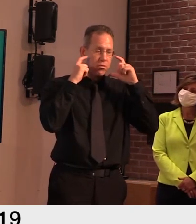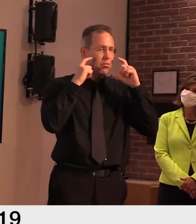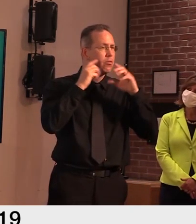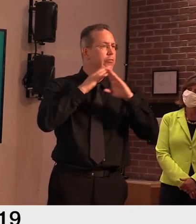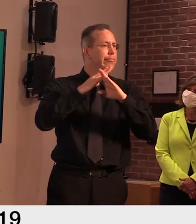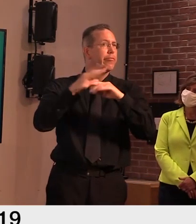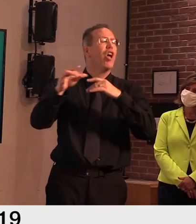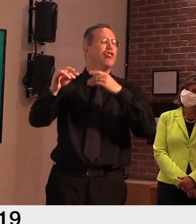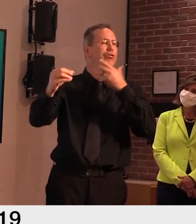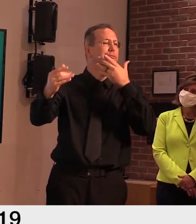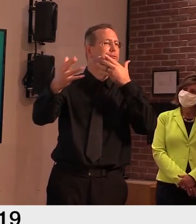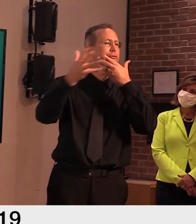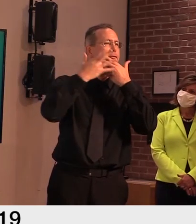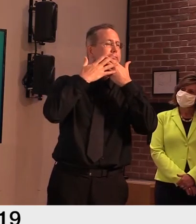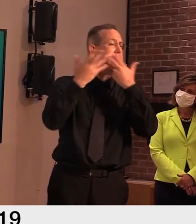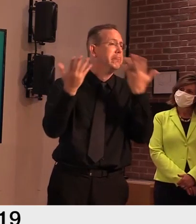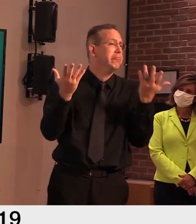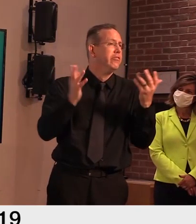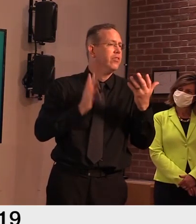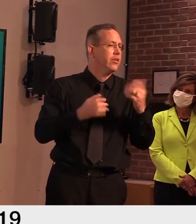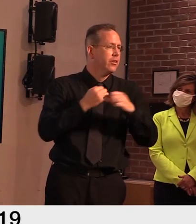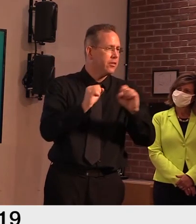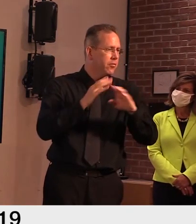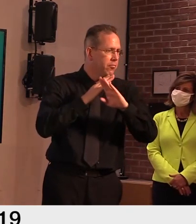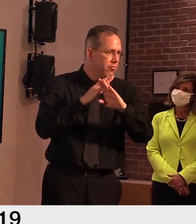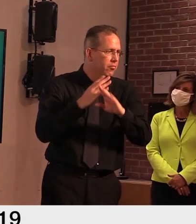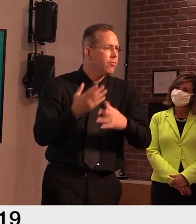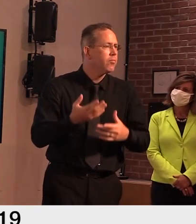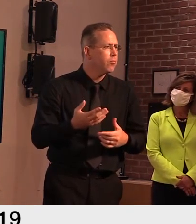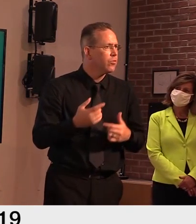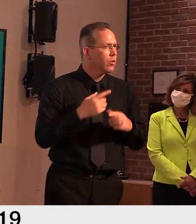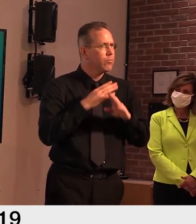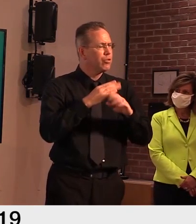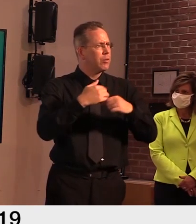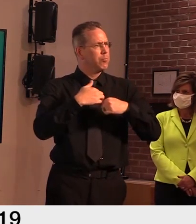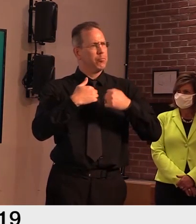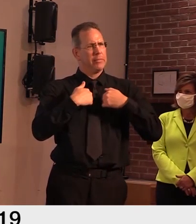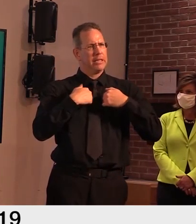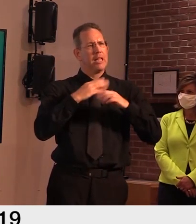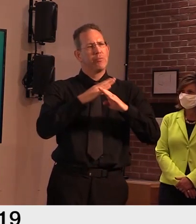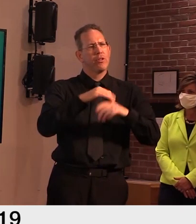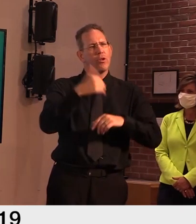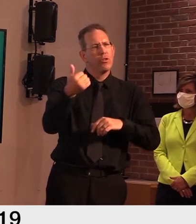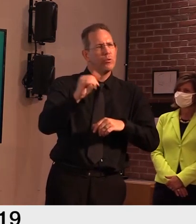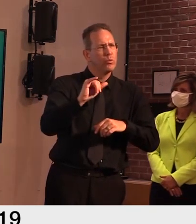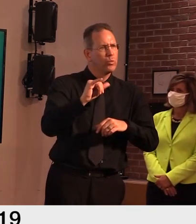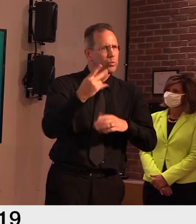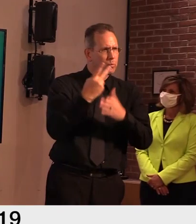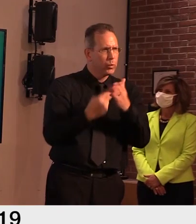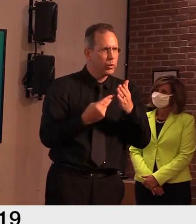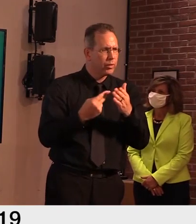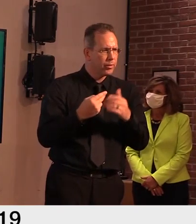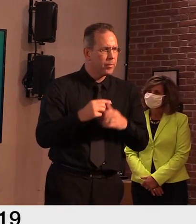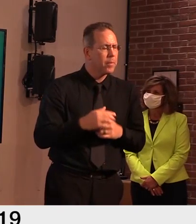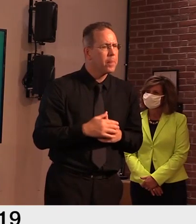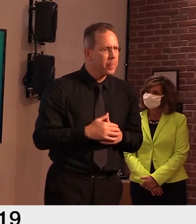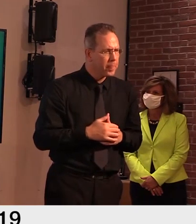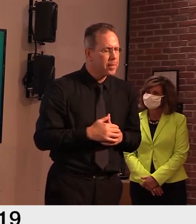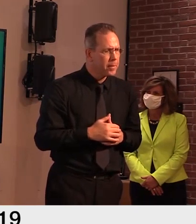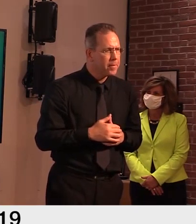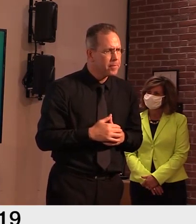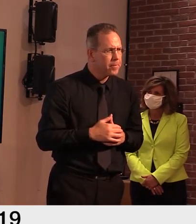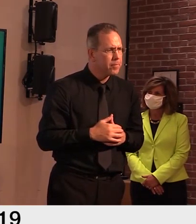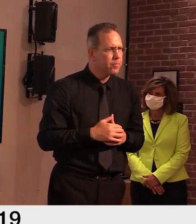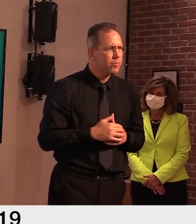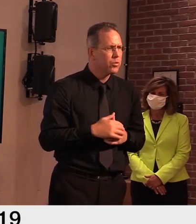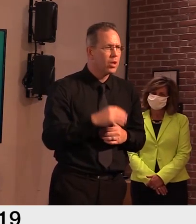be less likely to breathe that in and have it come in contact with us if we're wearing something over our face. So it's a little different